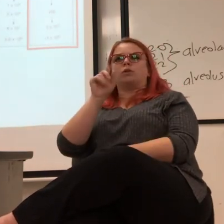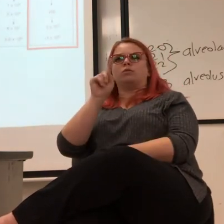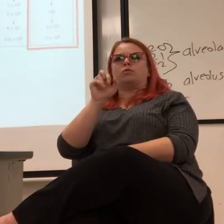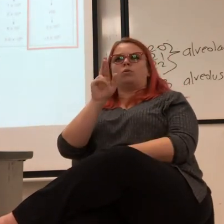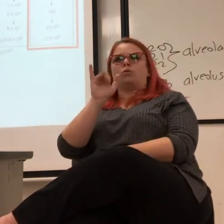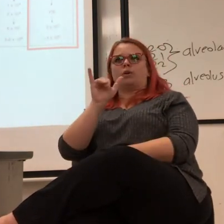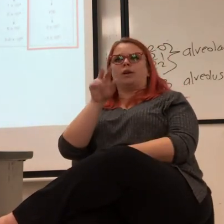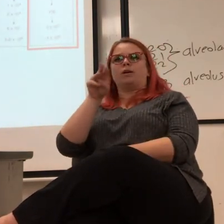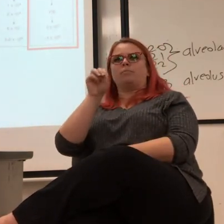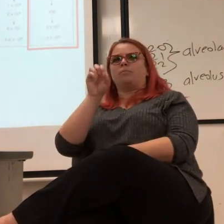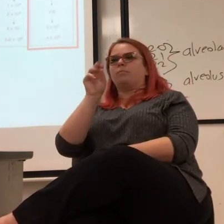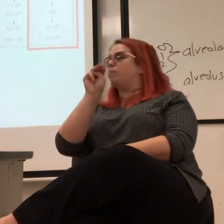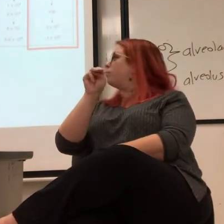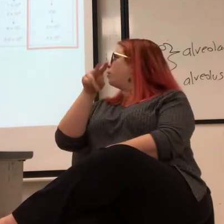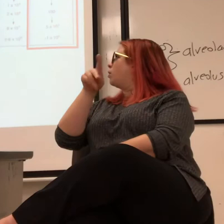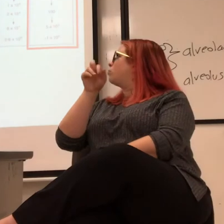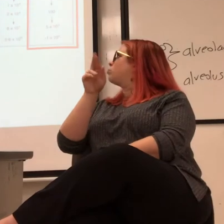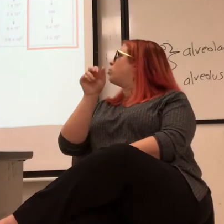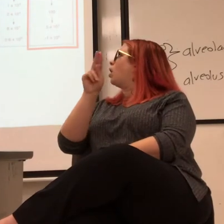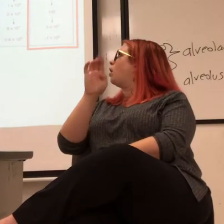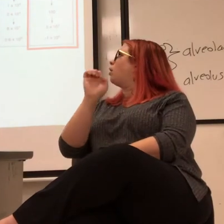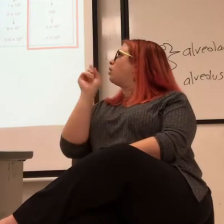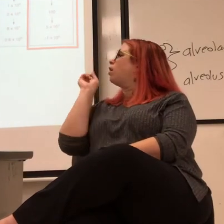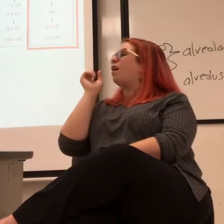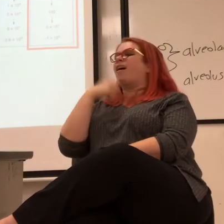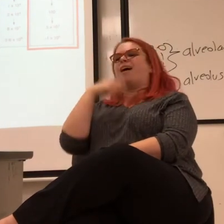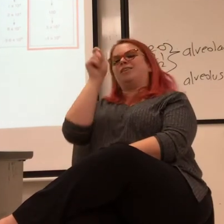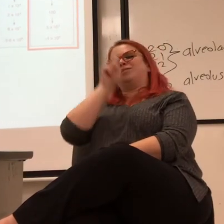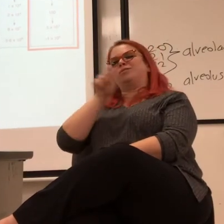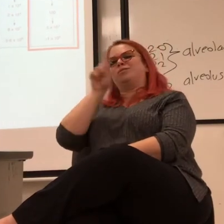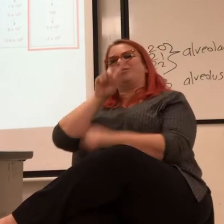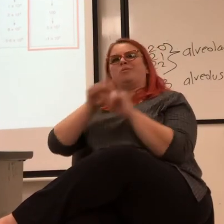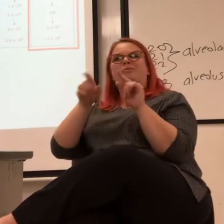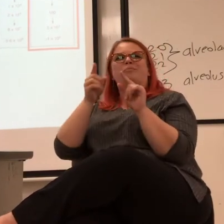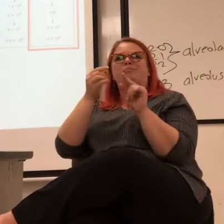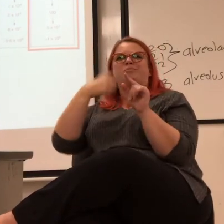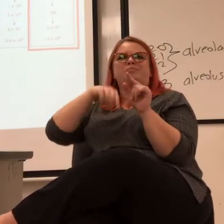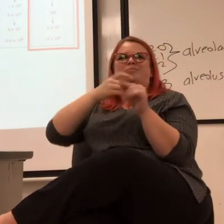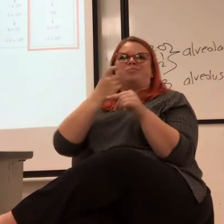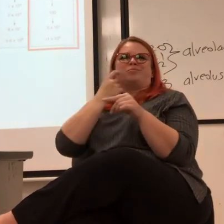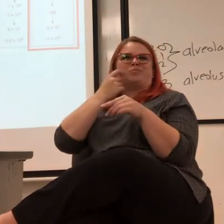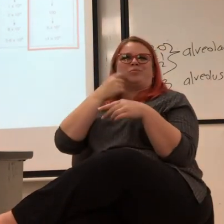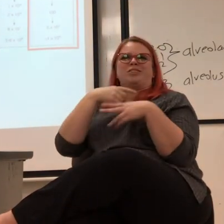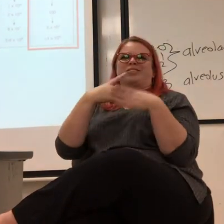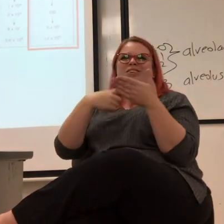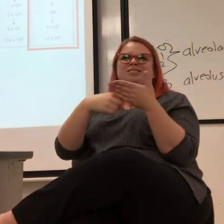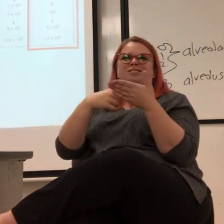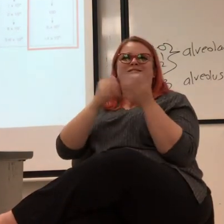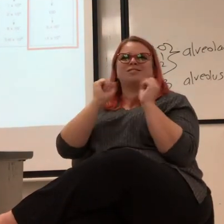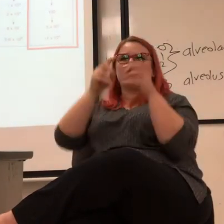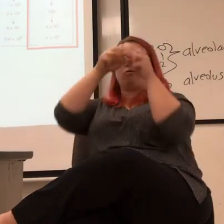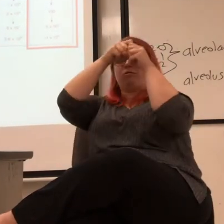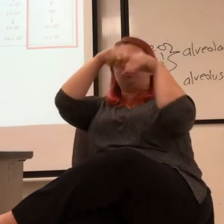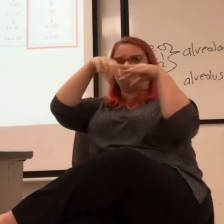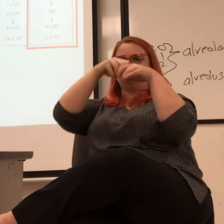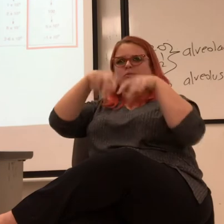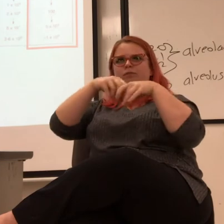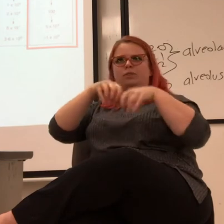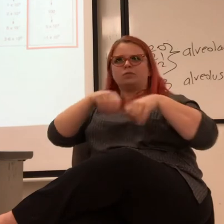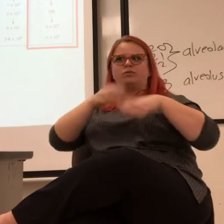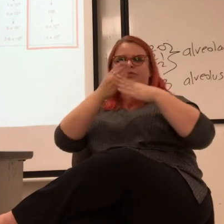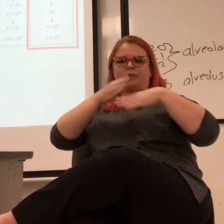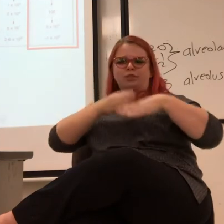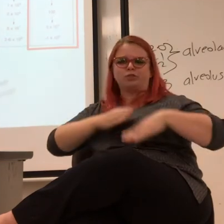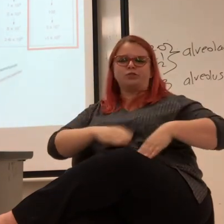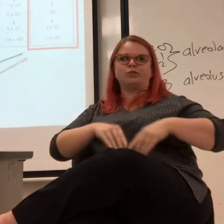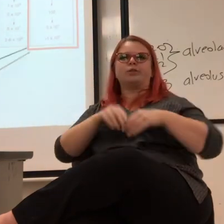I circle this, but this is what we just did. We went through all the divisions of the airway, okay? And the cross-sectional